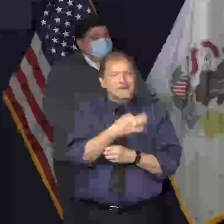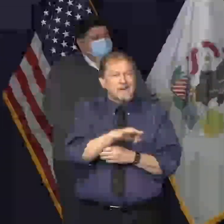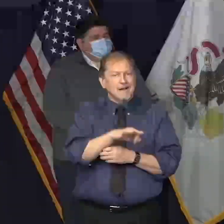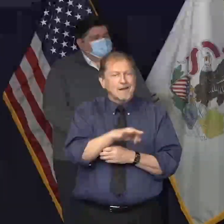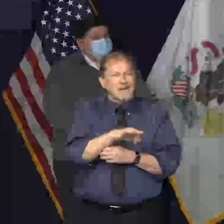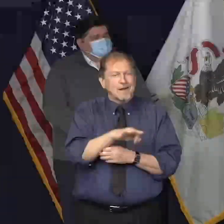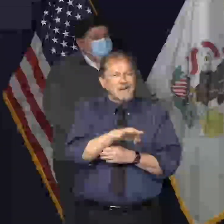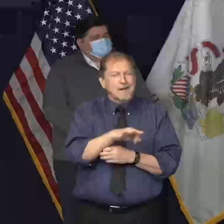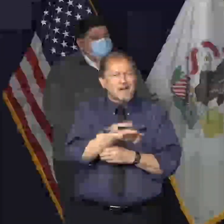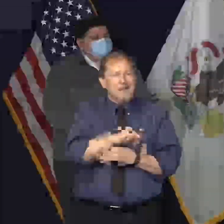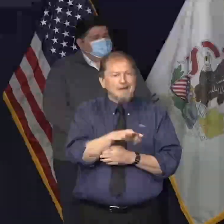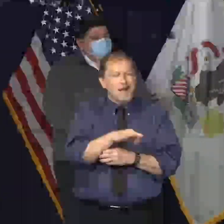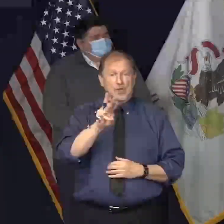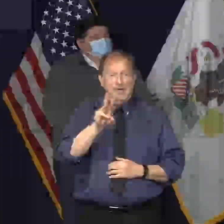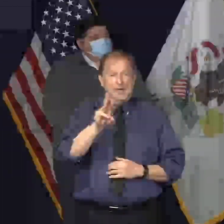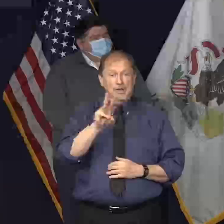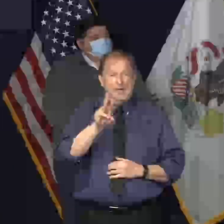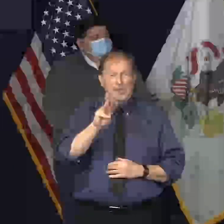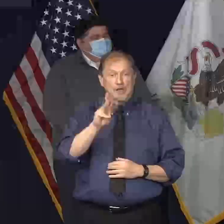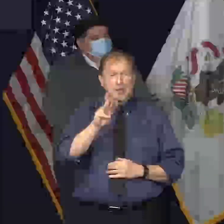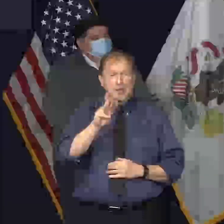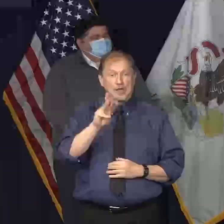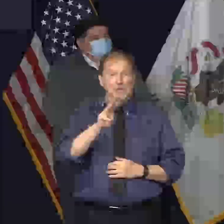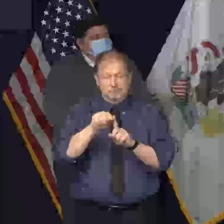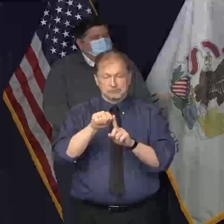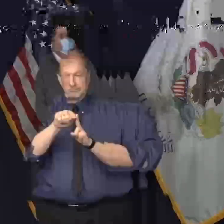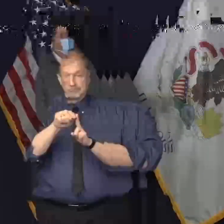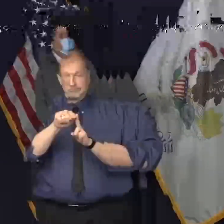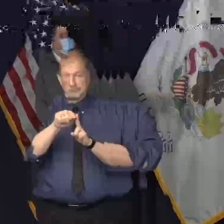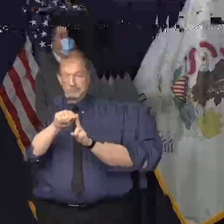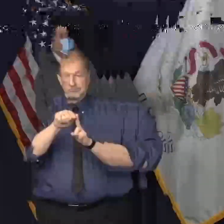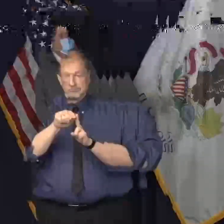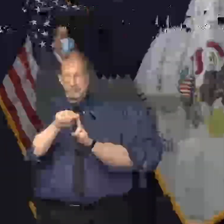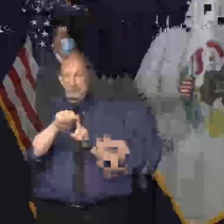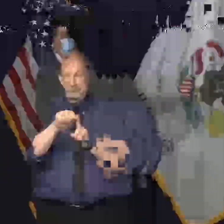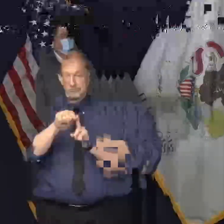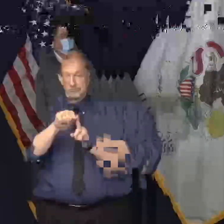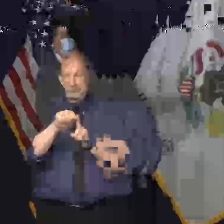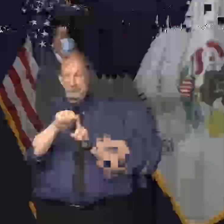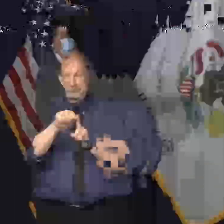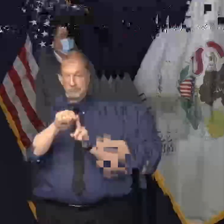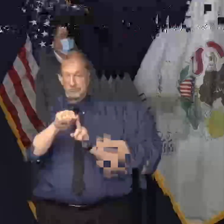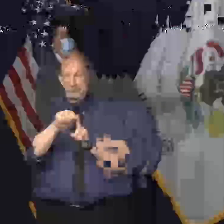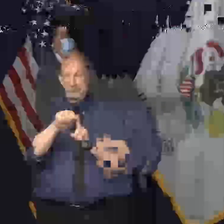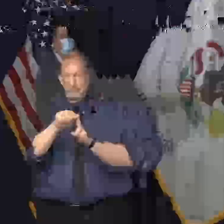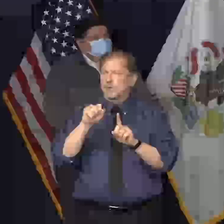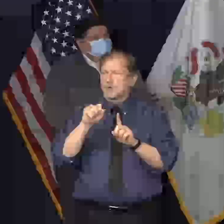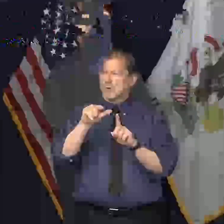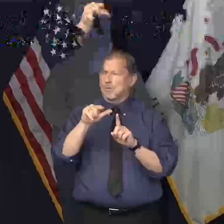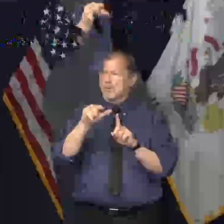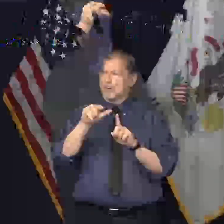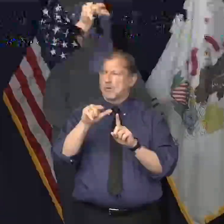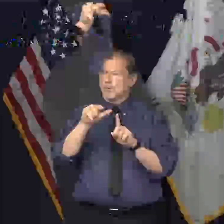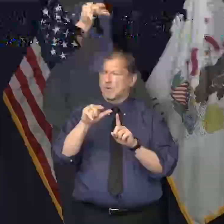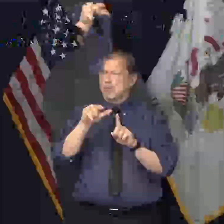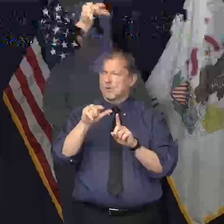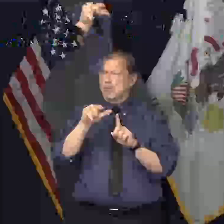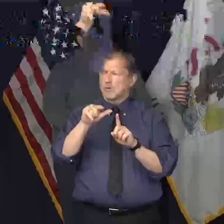website, illinoisunidos.com, illinoisunidos.com, for information on resources available to our